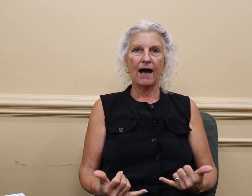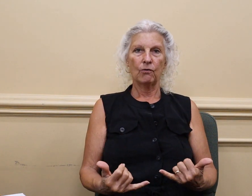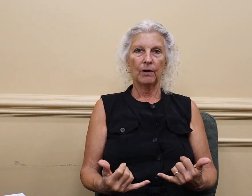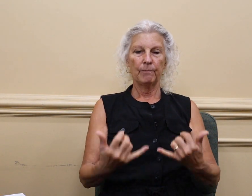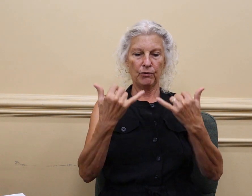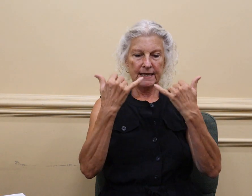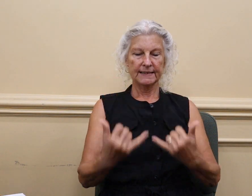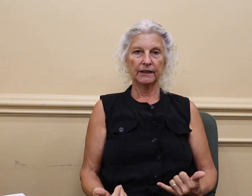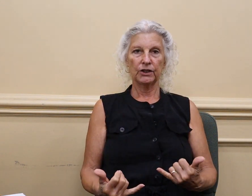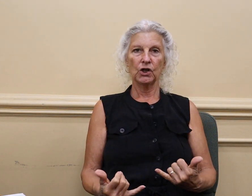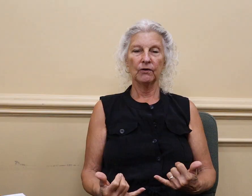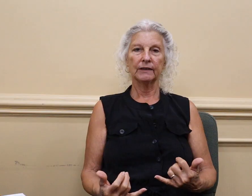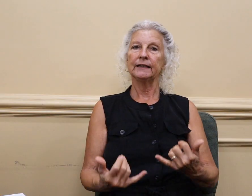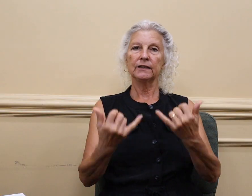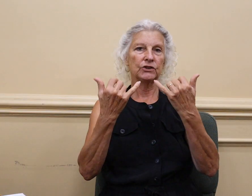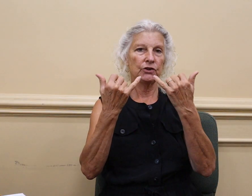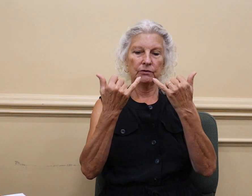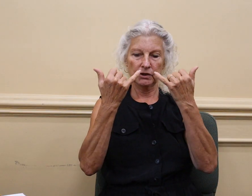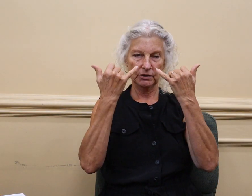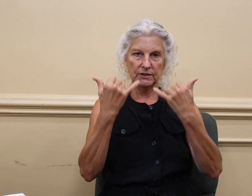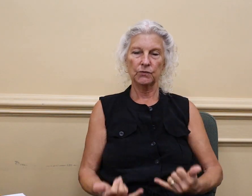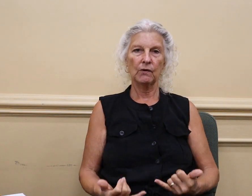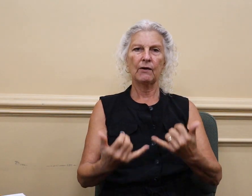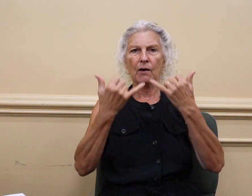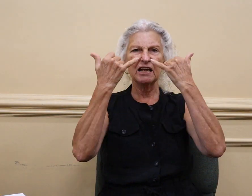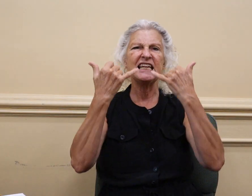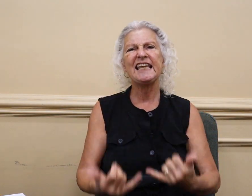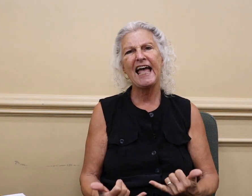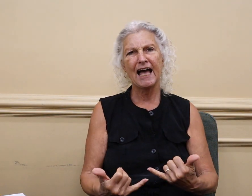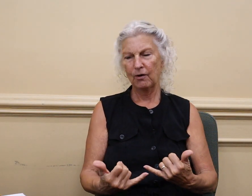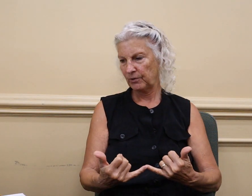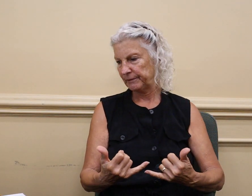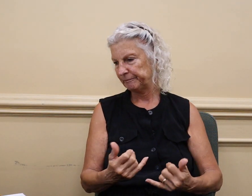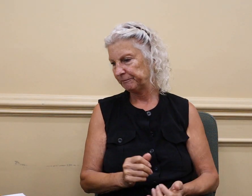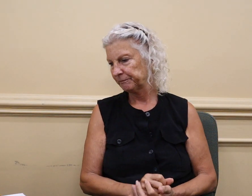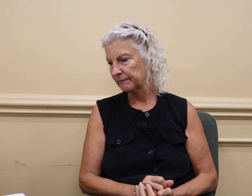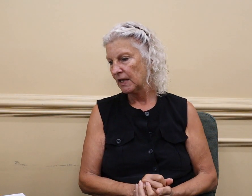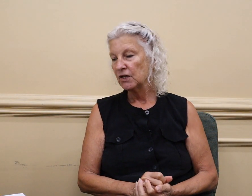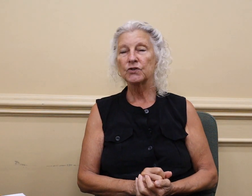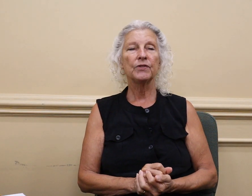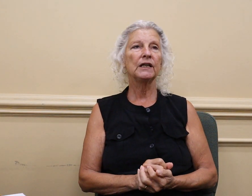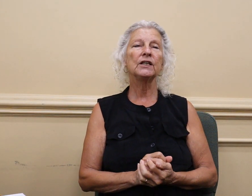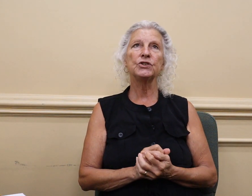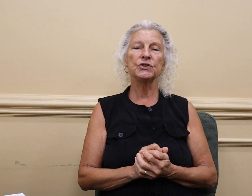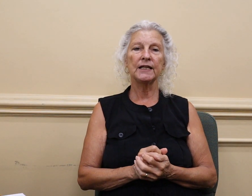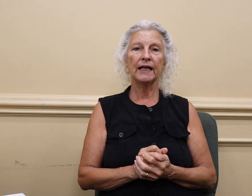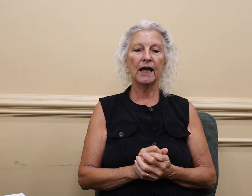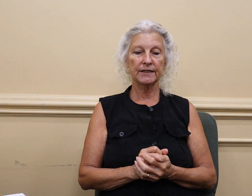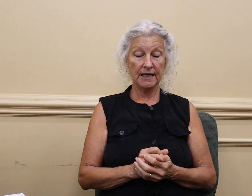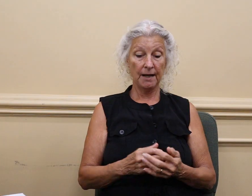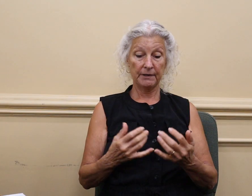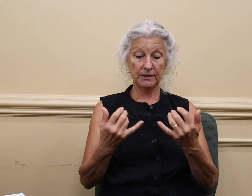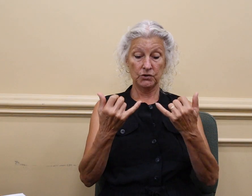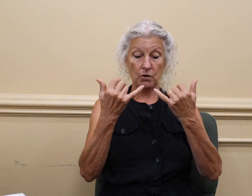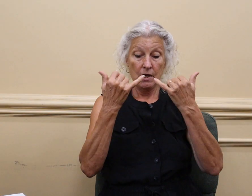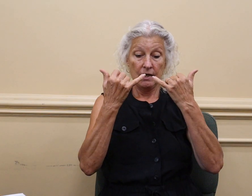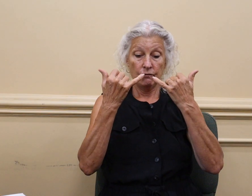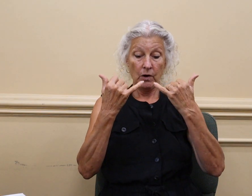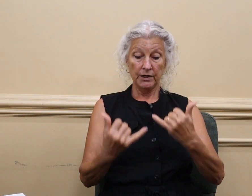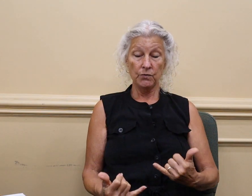Now, presently, currently, little children learn this one right away. I want it now. So think of that you're standing on a timeline. So if where you are